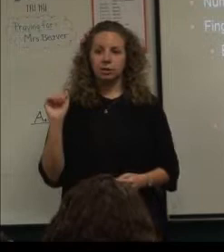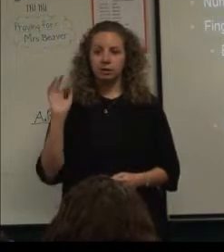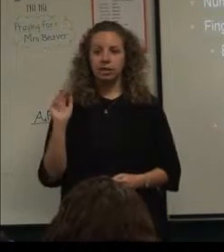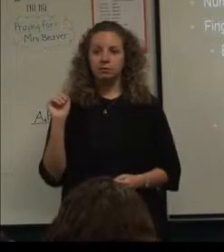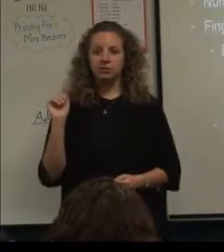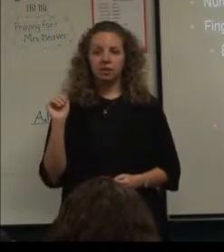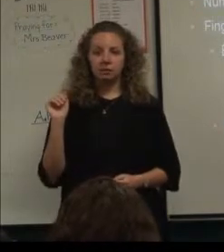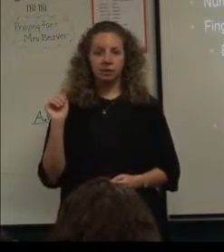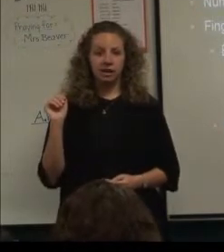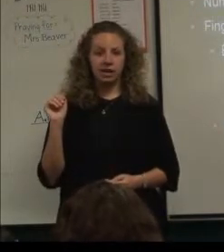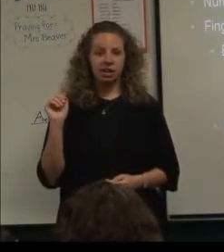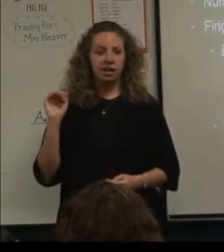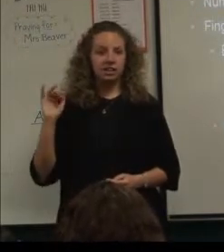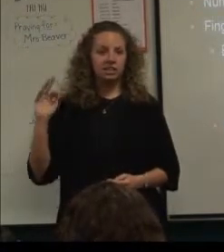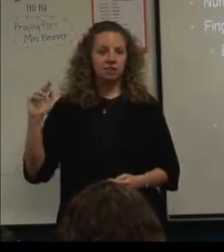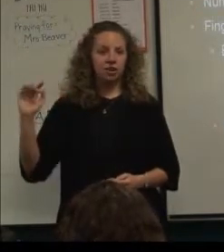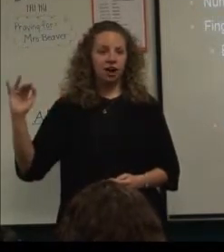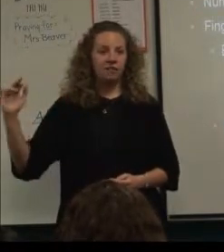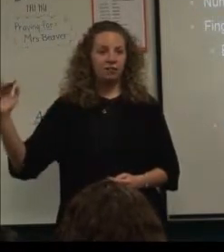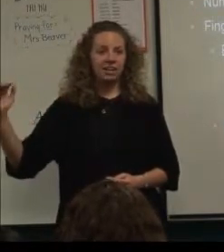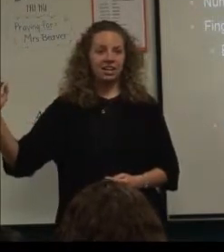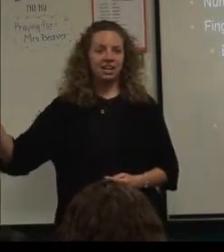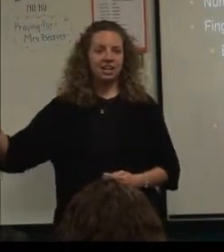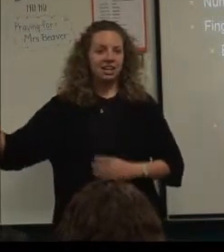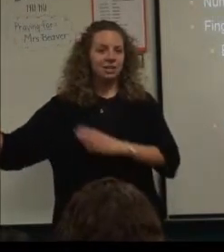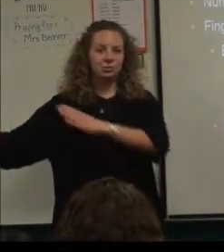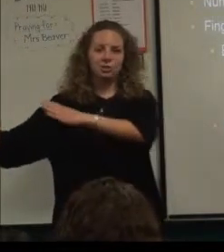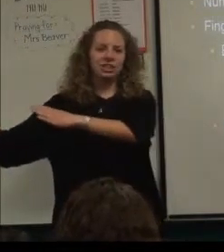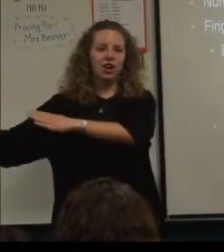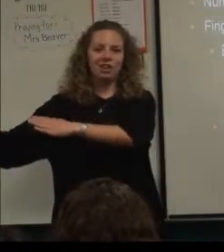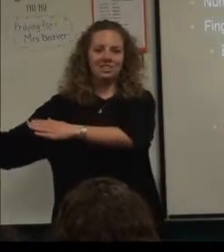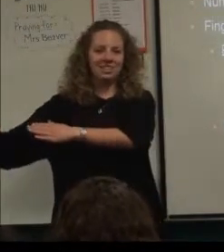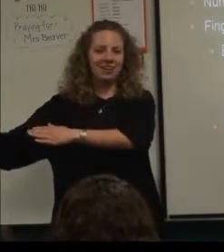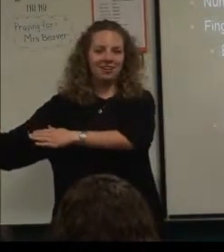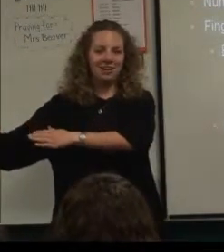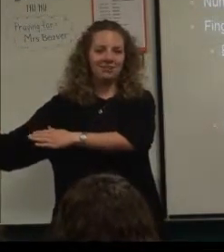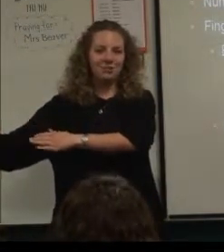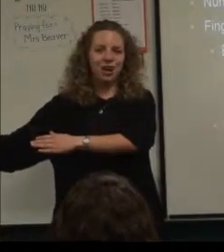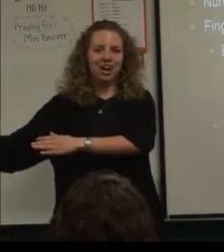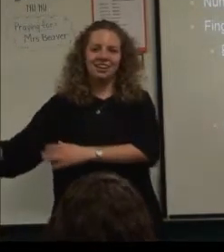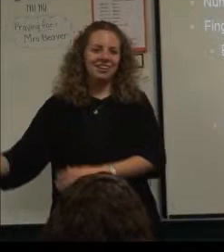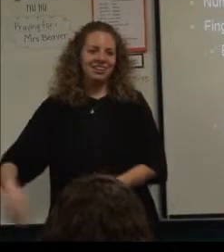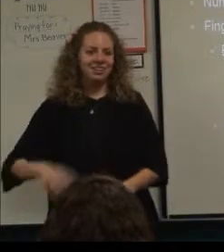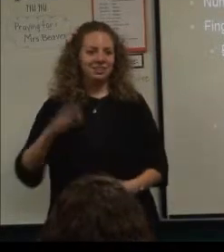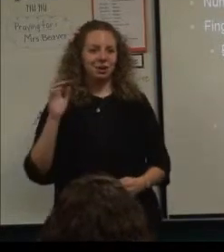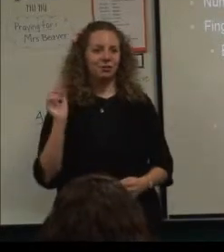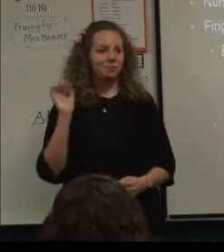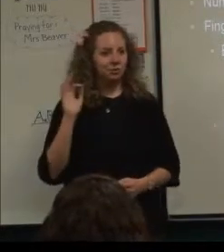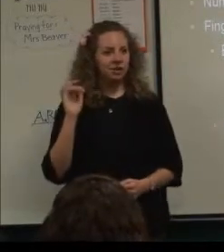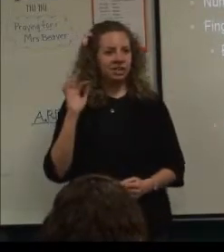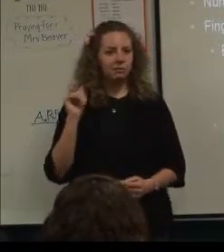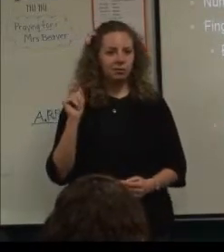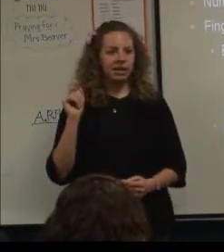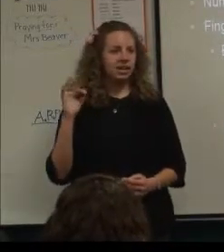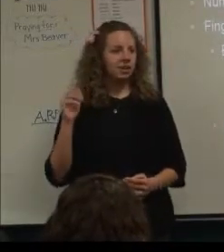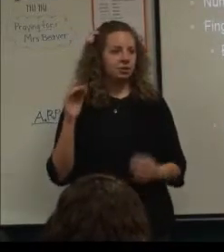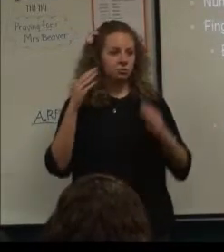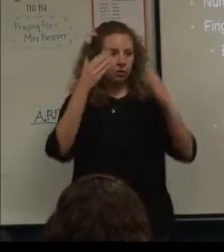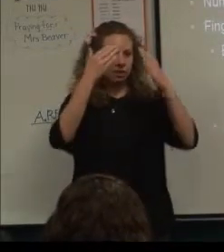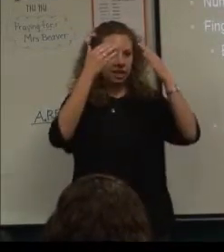you want to keep your finger spelling right here. Because if you're off over here, it's really hard to see out here if you try. So you want to keep it right here where they